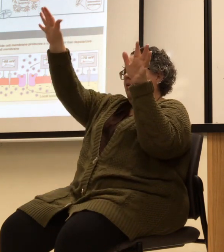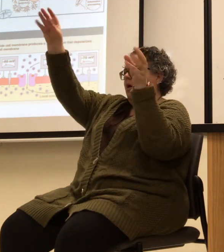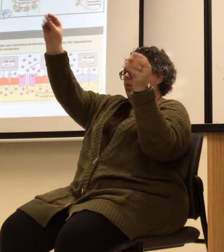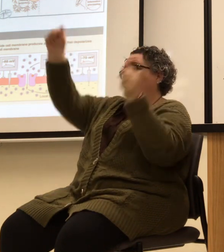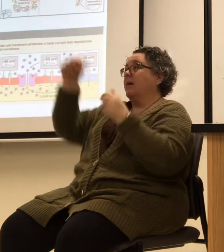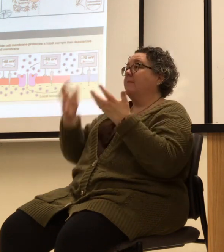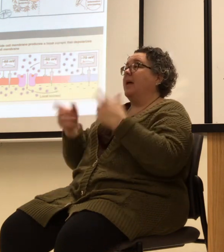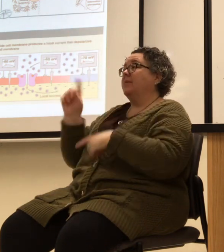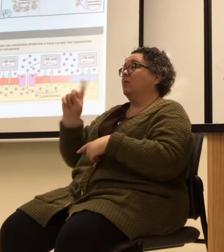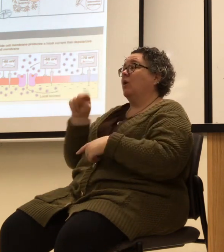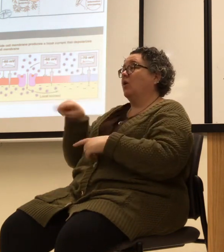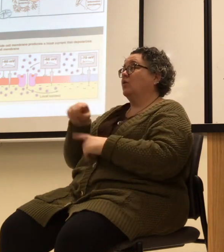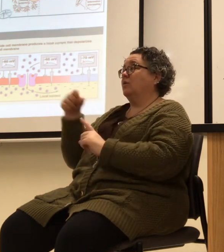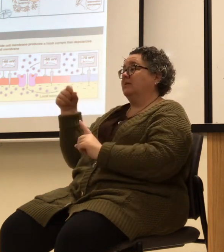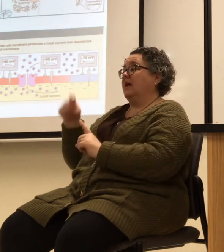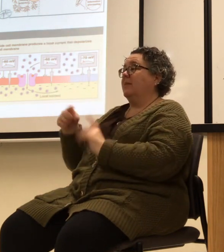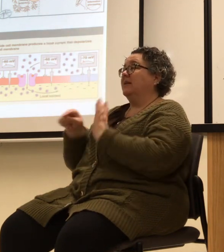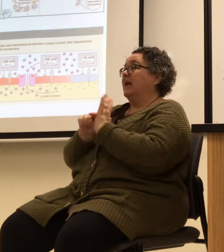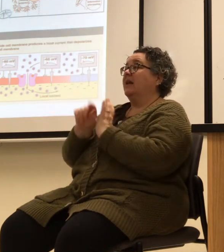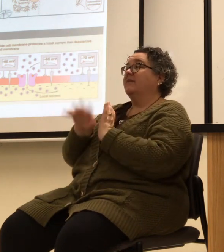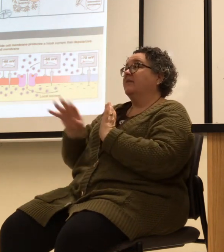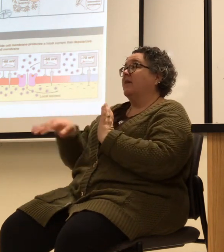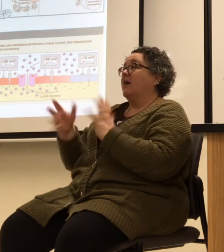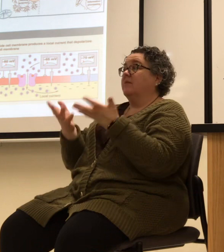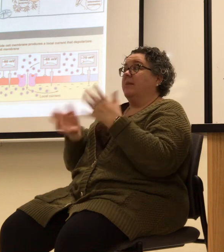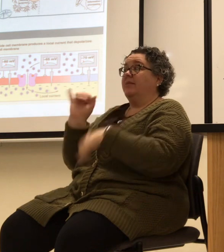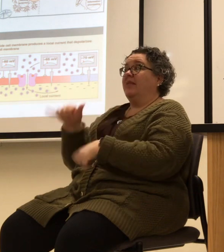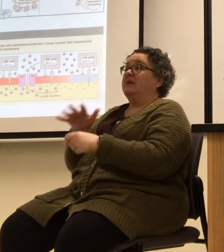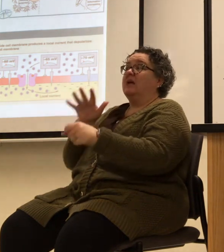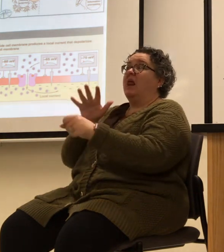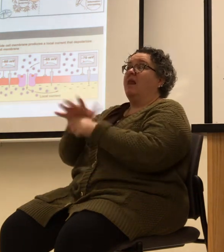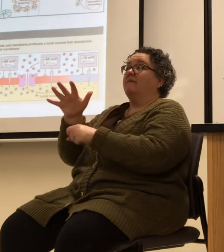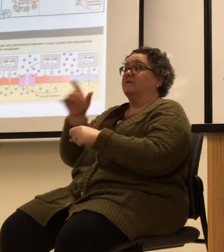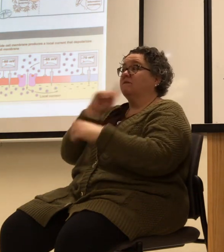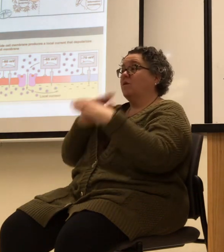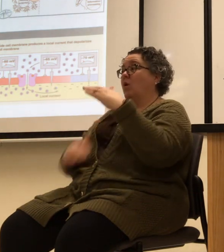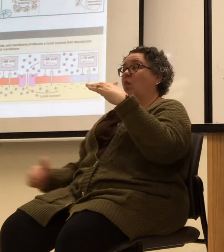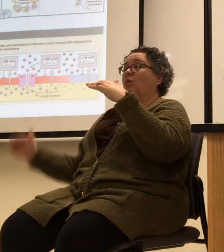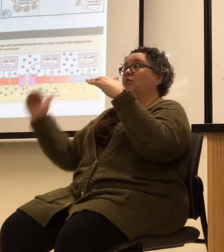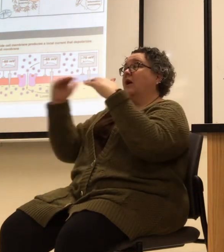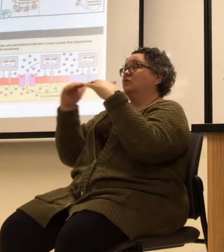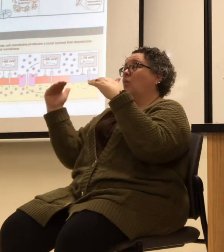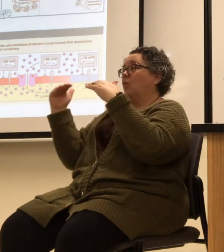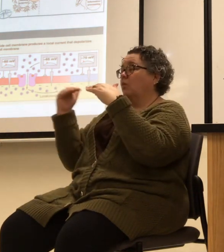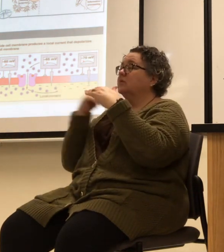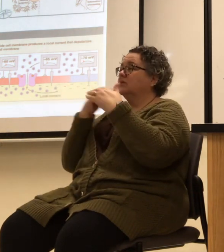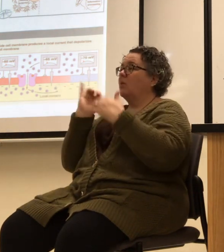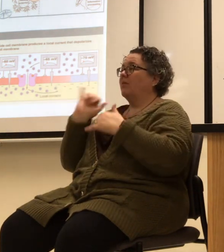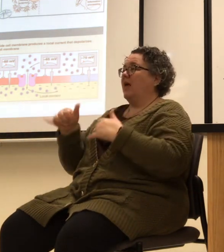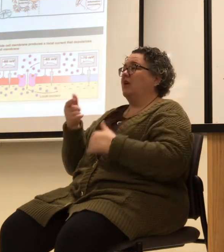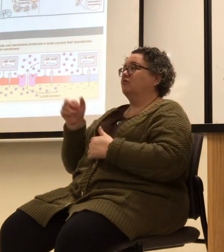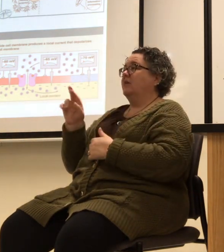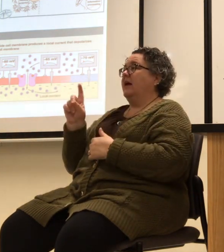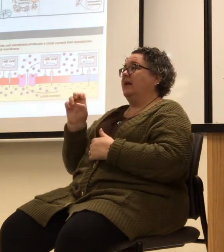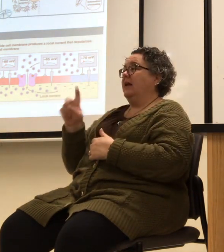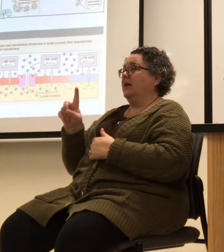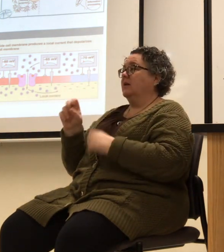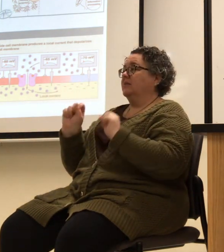where you zapped it, maybe it's negative 55. Maybe that's enough to reach threshold. Okay, so these graded potentials, it can